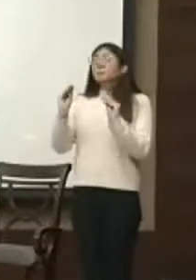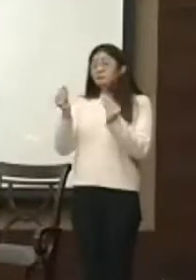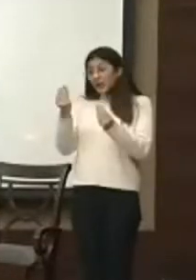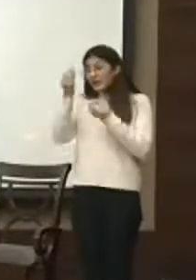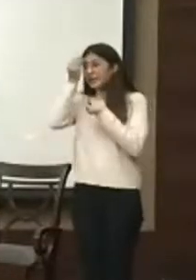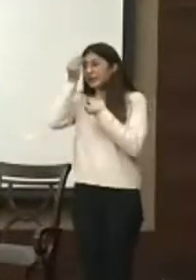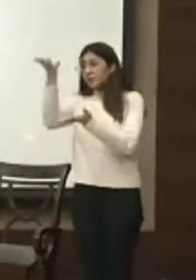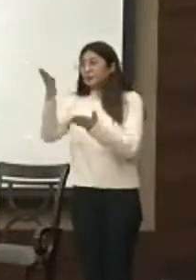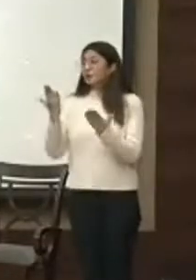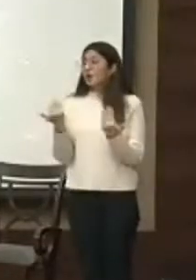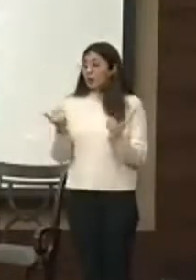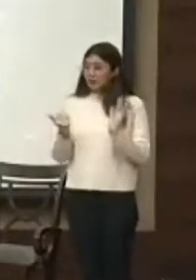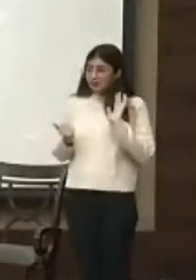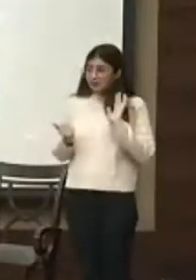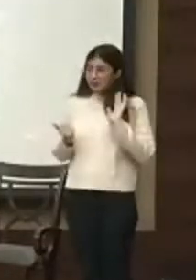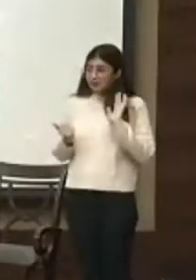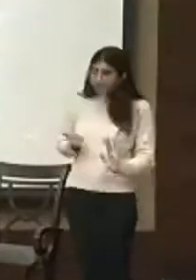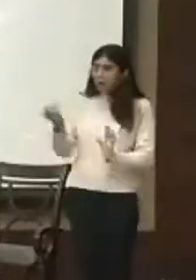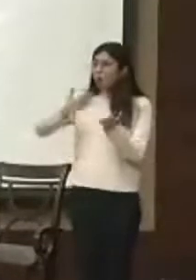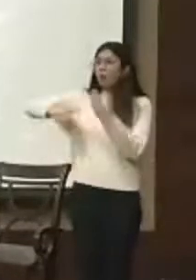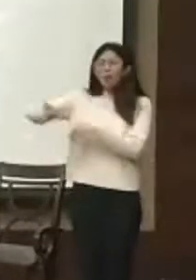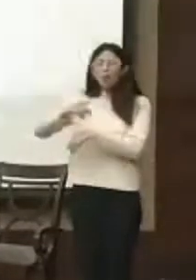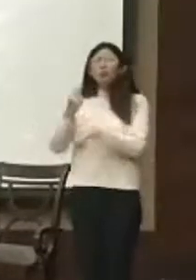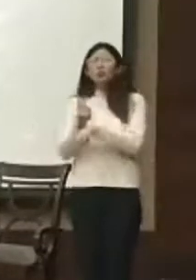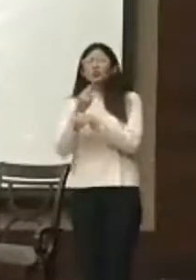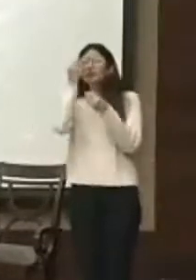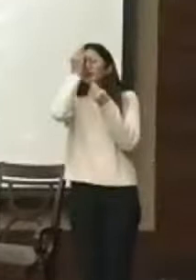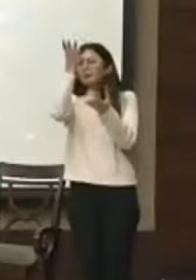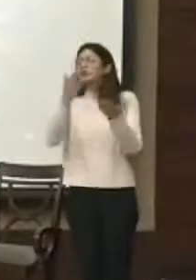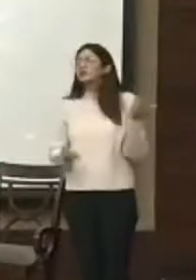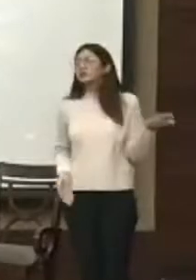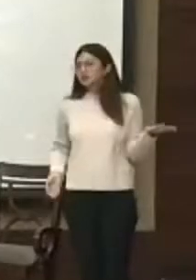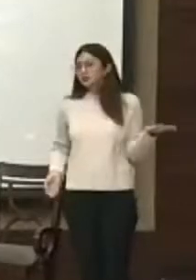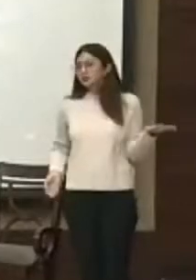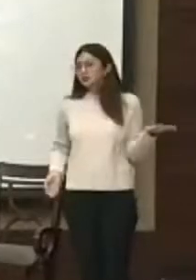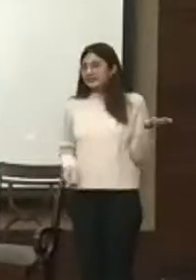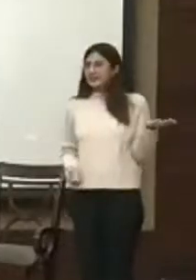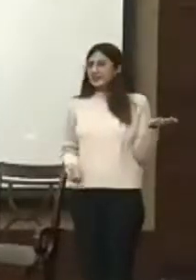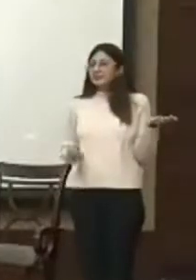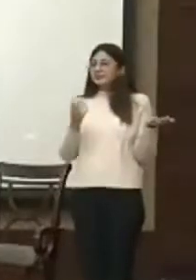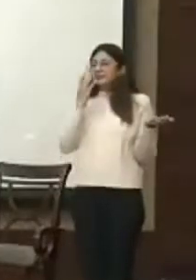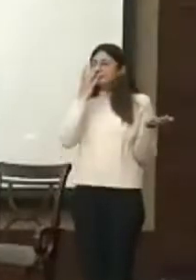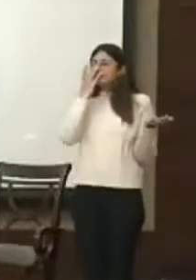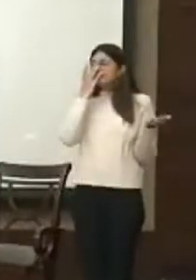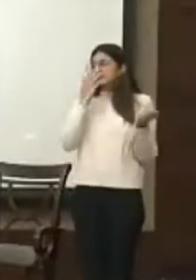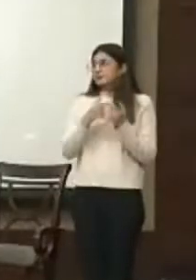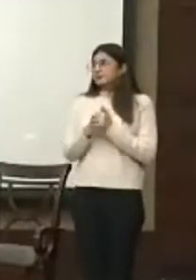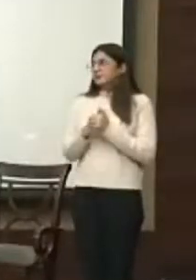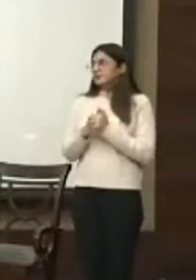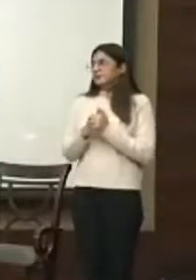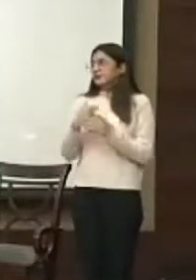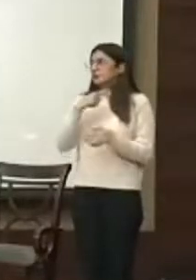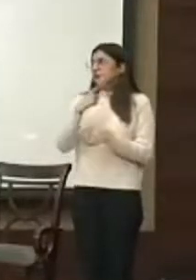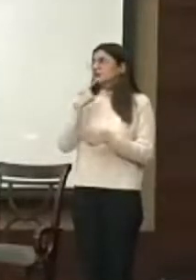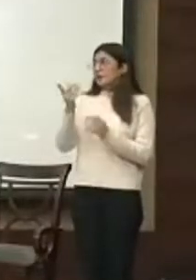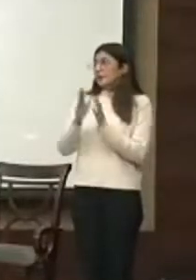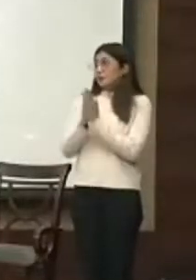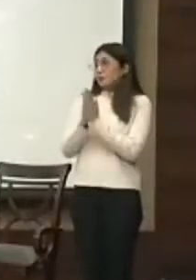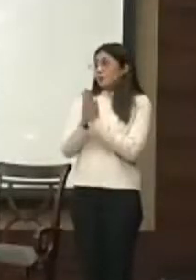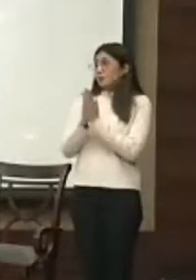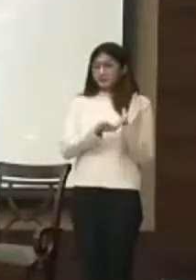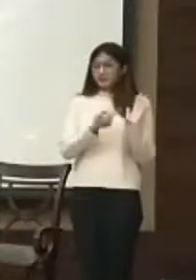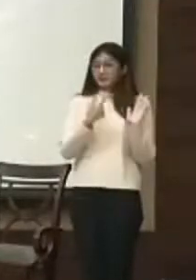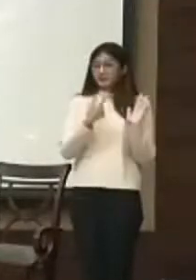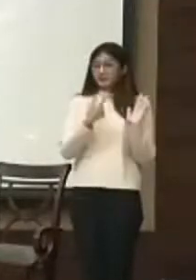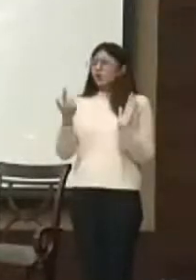and information is there for everyone to use. And I think that's why whether it's the title of the book, which is The